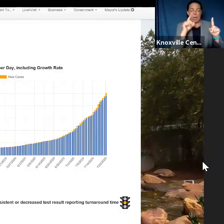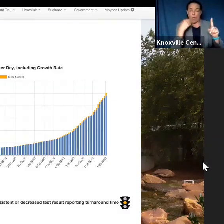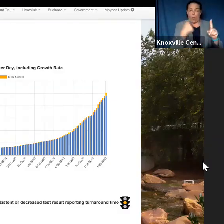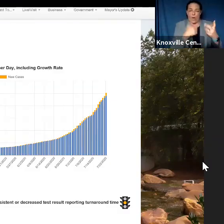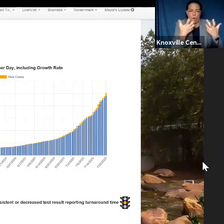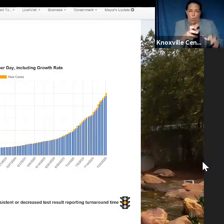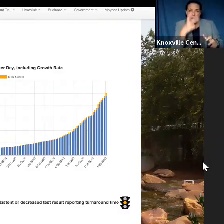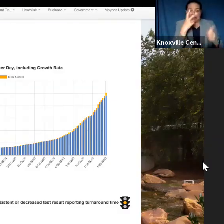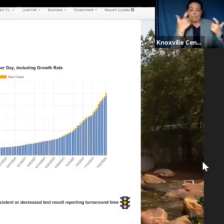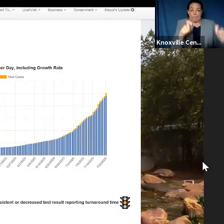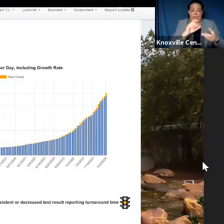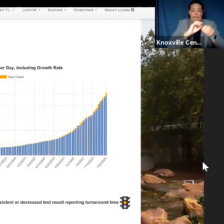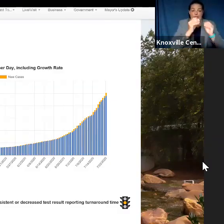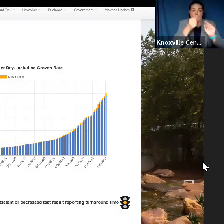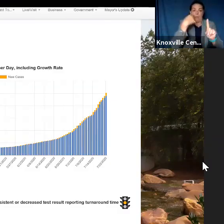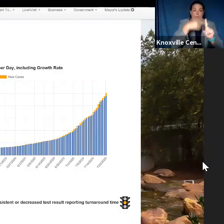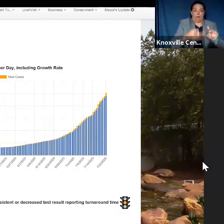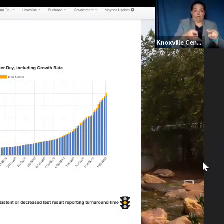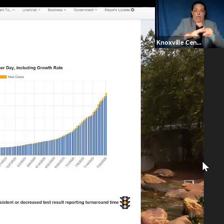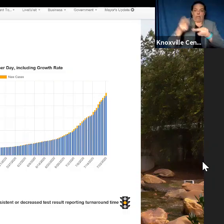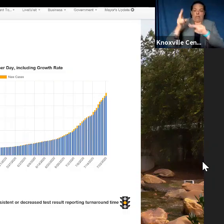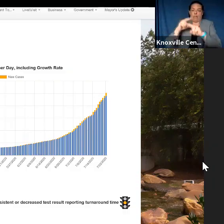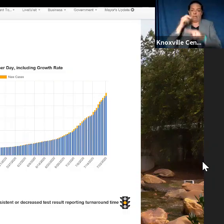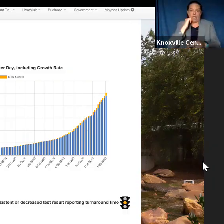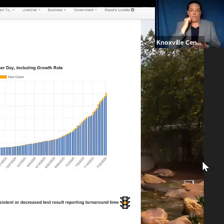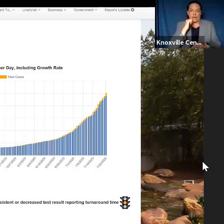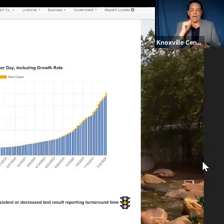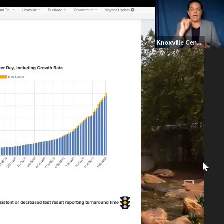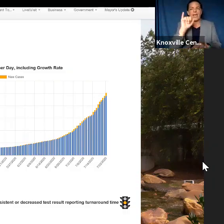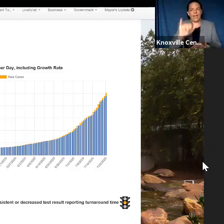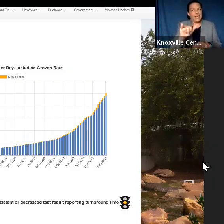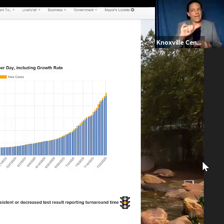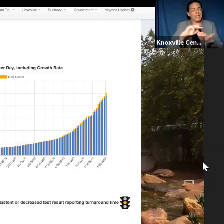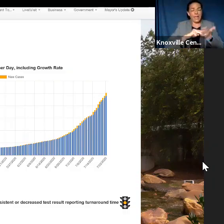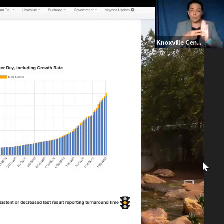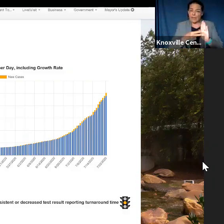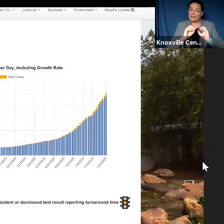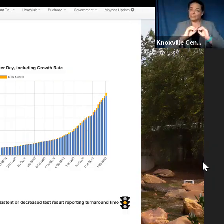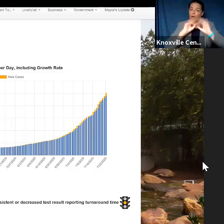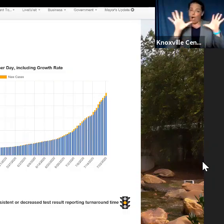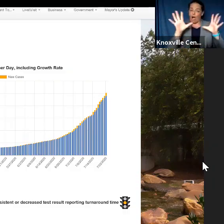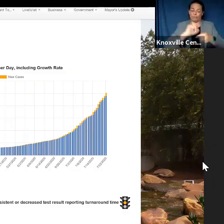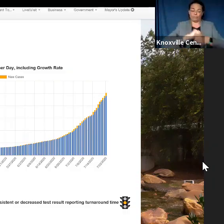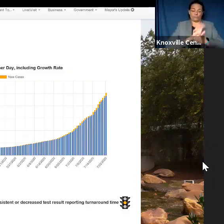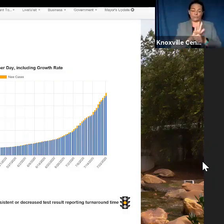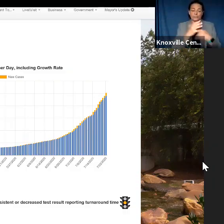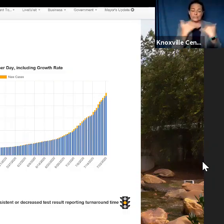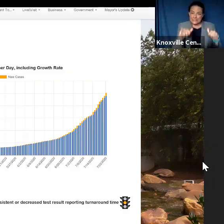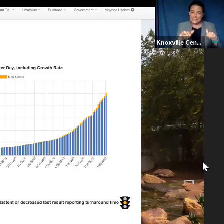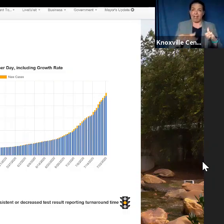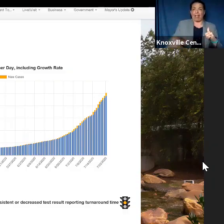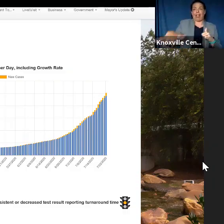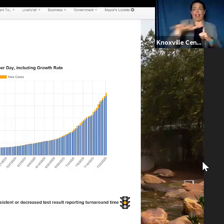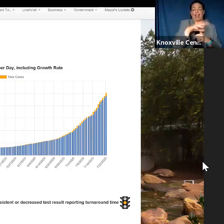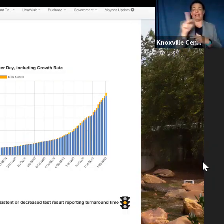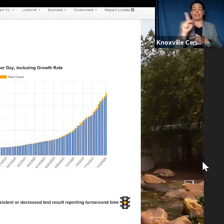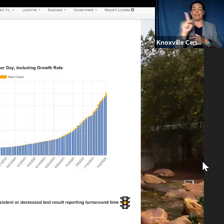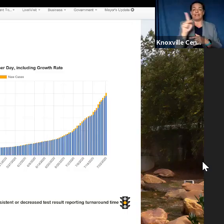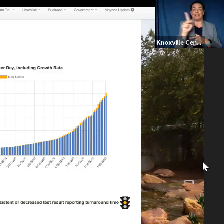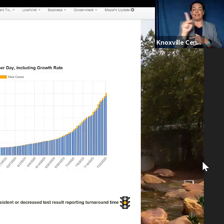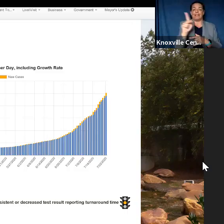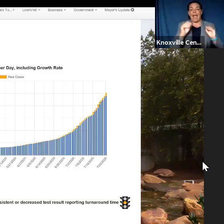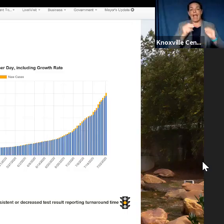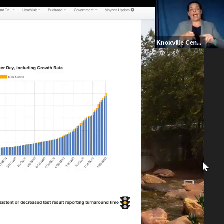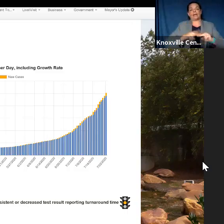see. It further reiterates that this virus is still very present in Knox County and is increasing at a high rate.